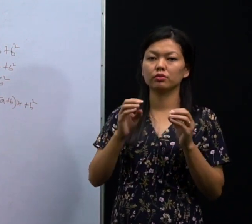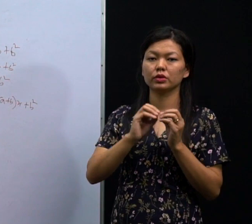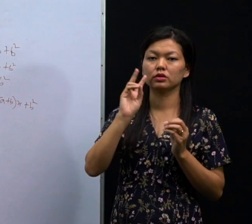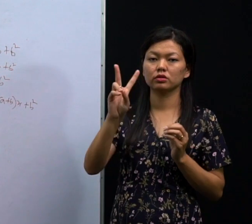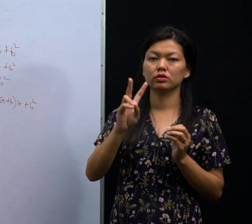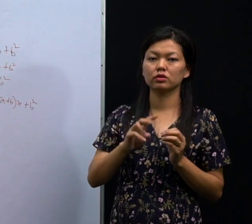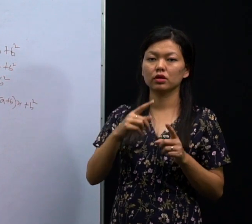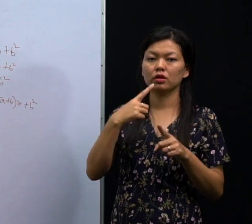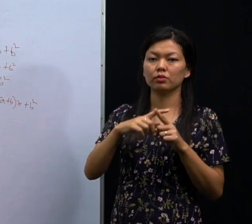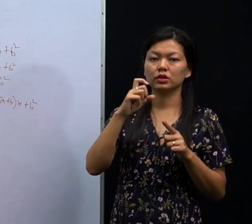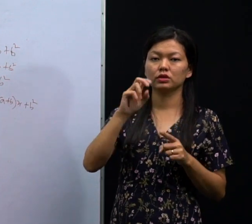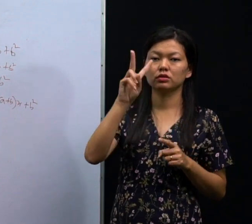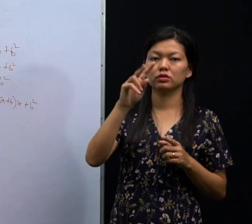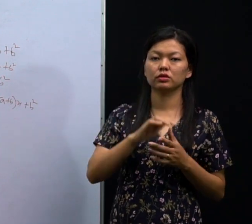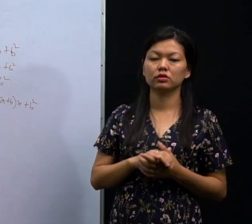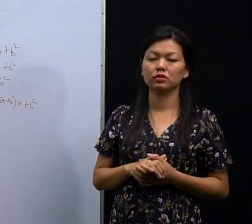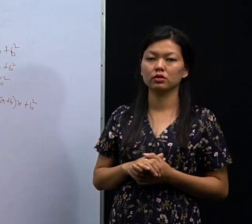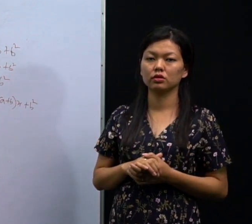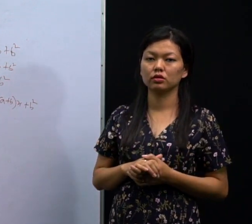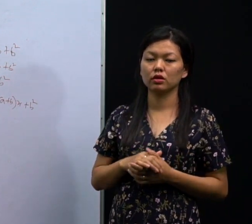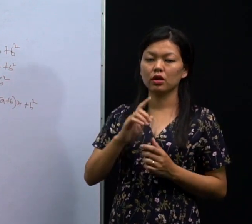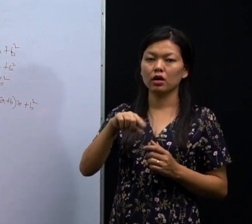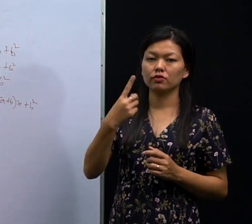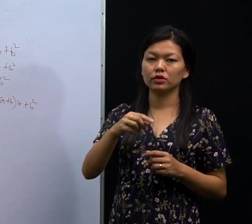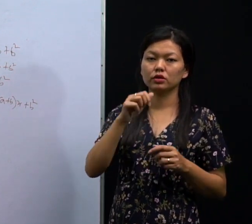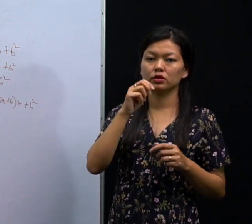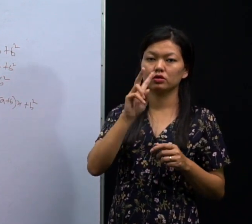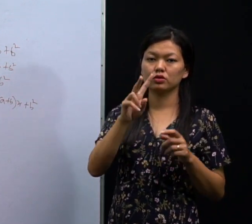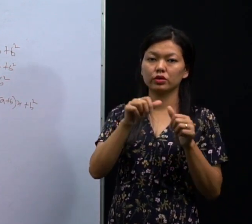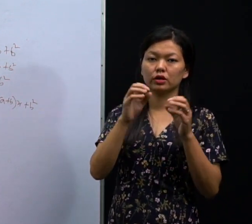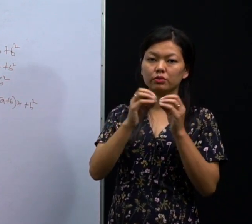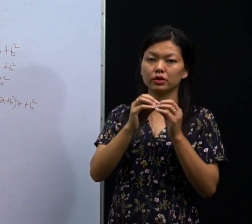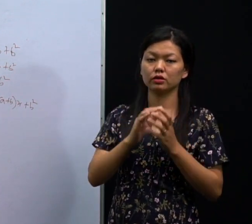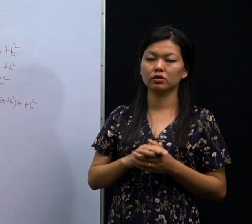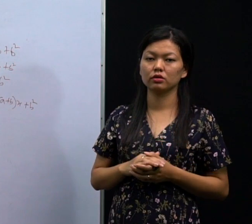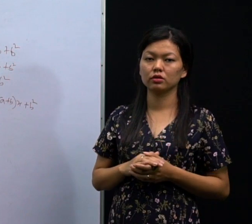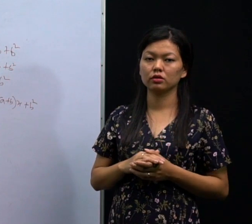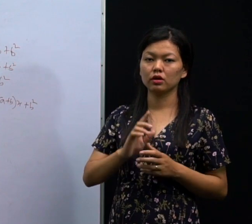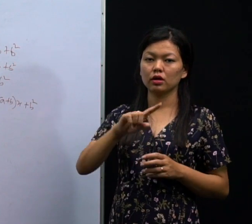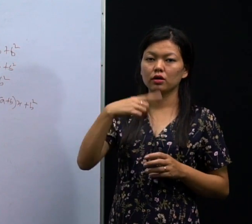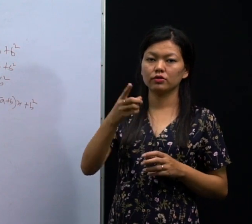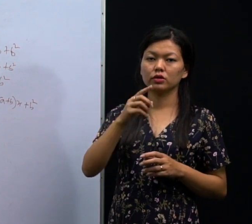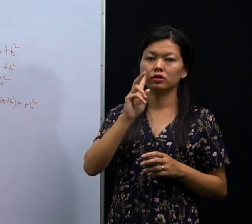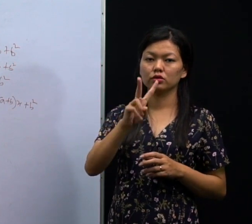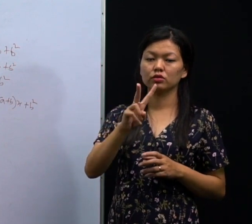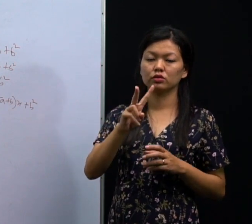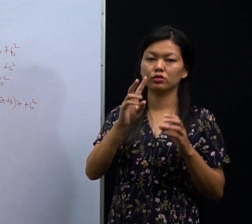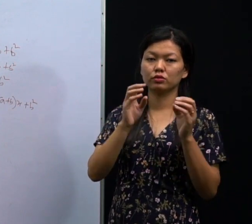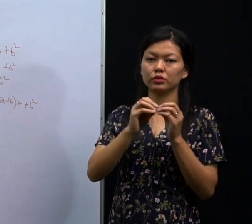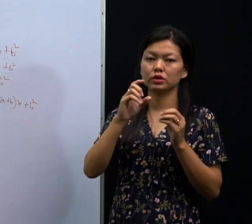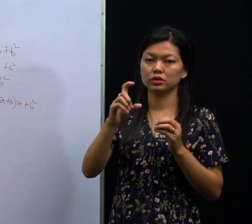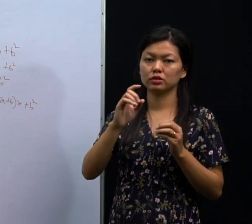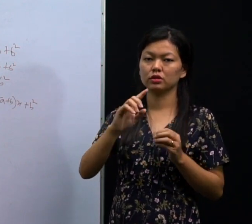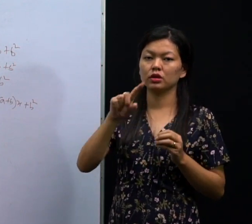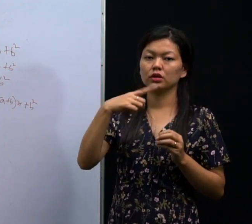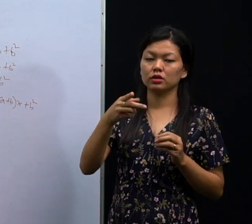square plus C square. Isn't it? Then you write 2AB. Then you write 2BC. Then